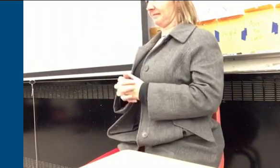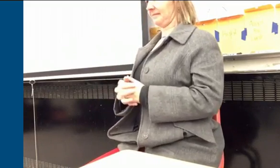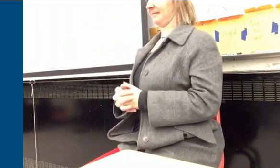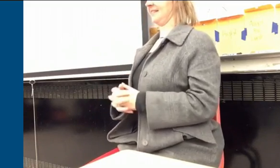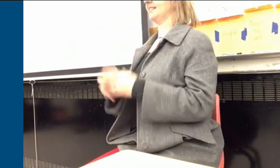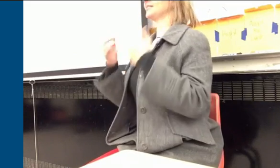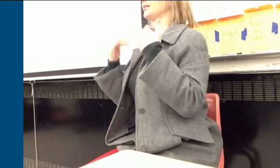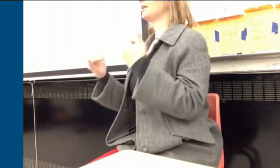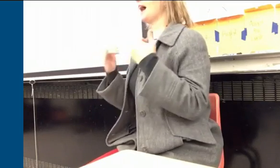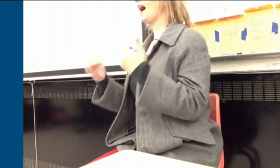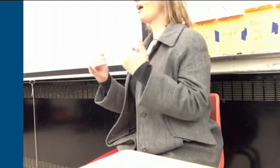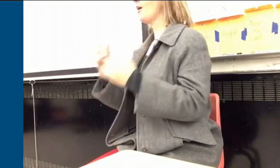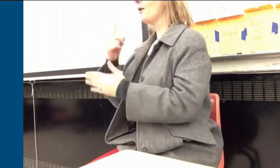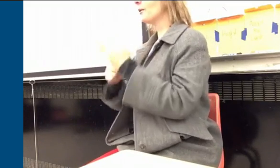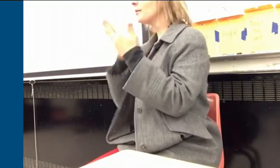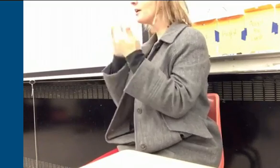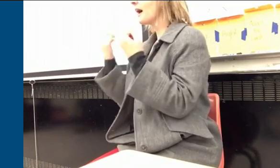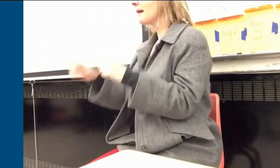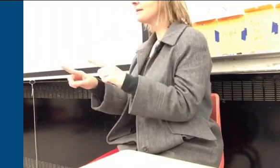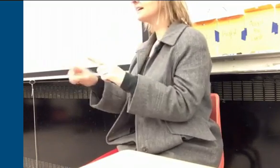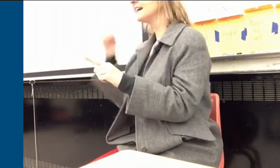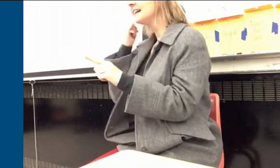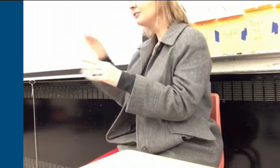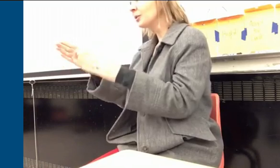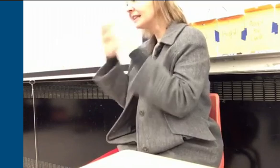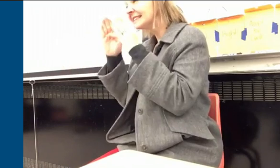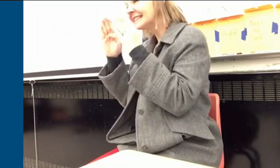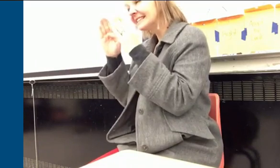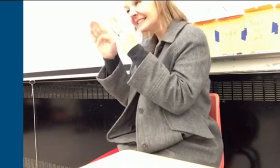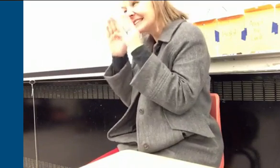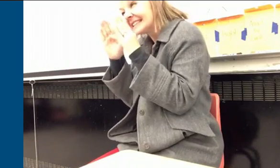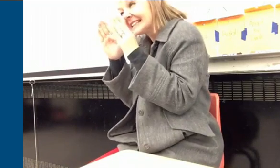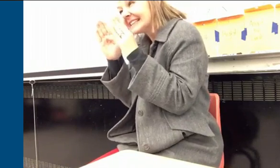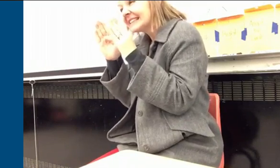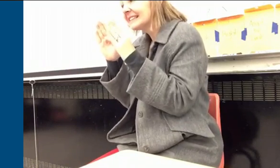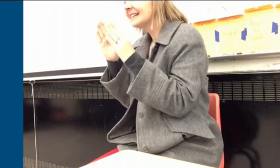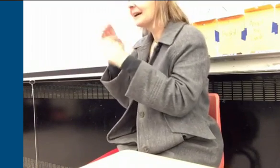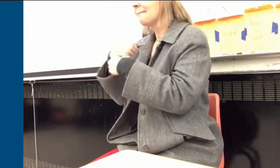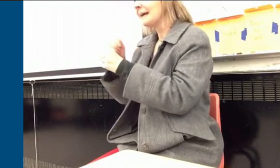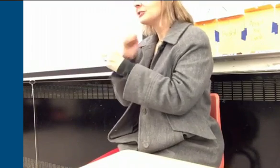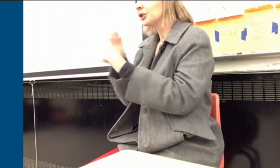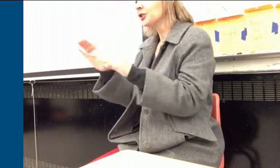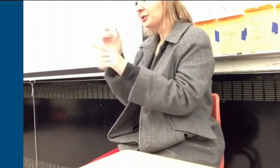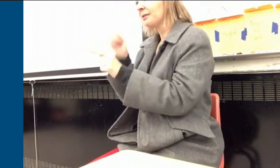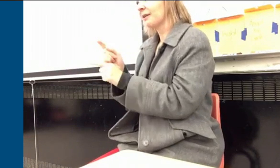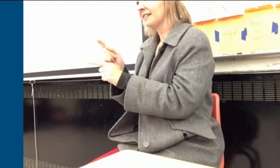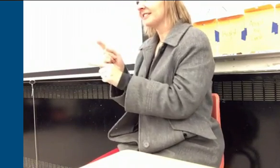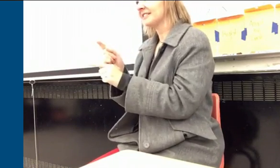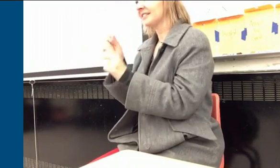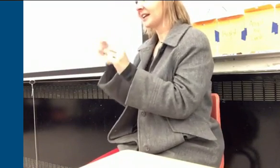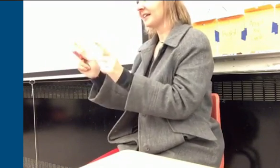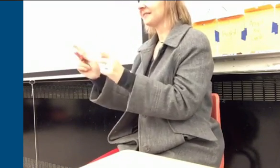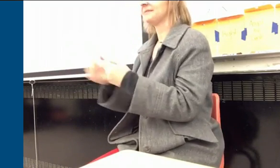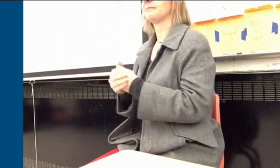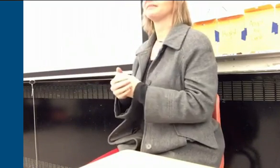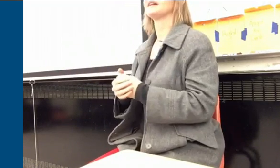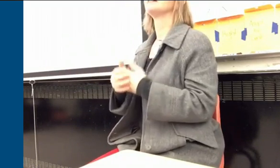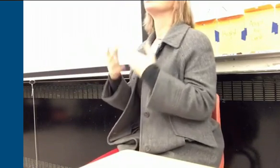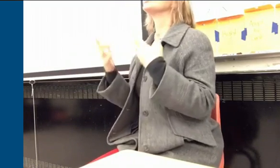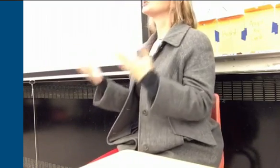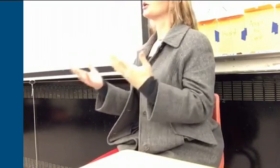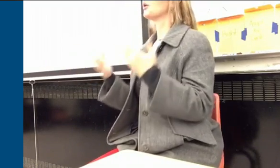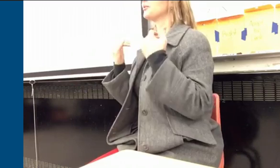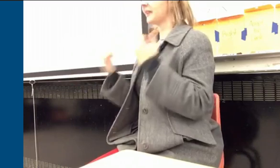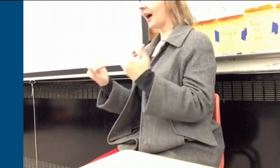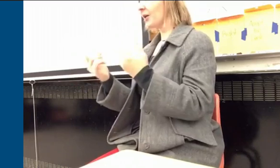Okay, so here's what is going to happen. And if you listen closely, you will make sure you do it correctly. Okay? So, here's